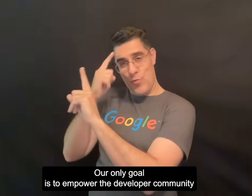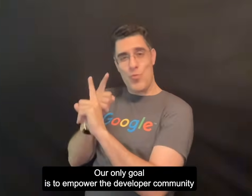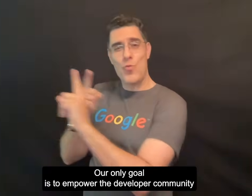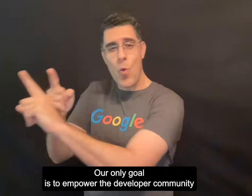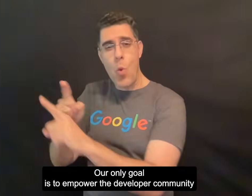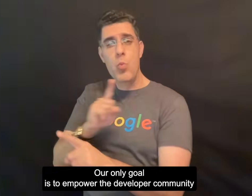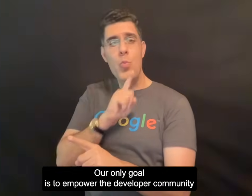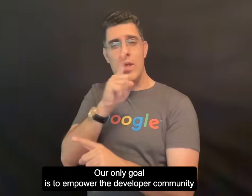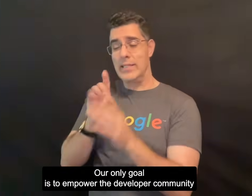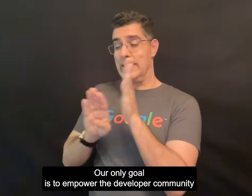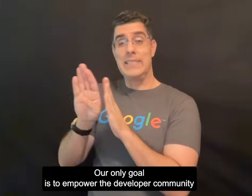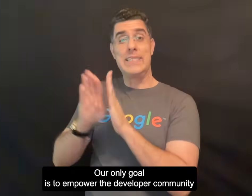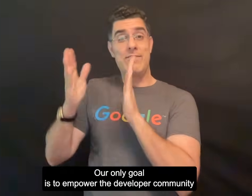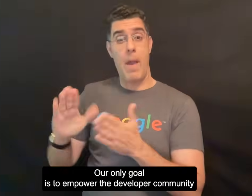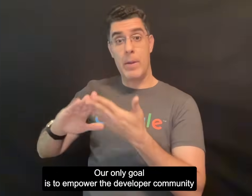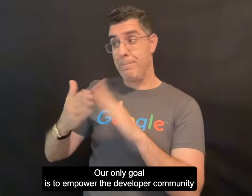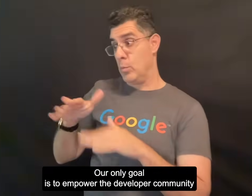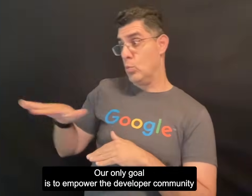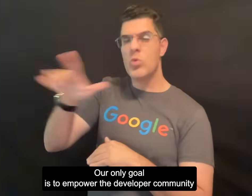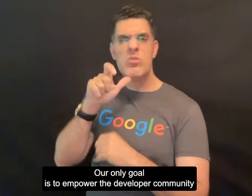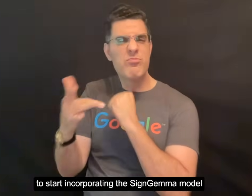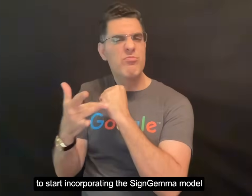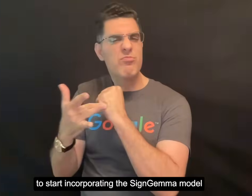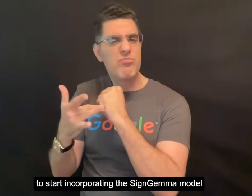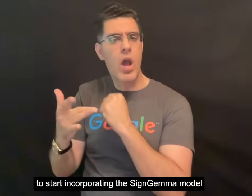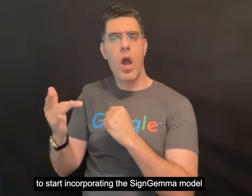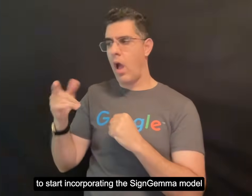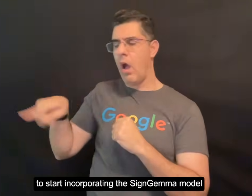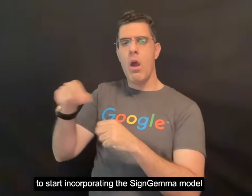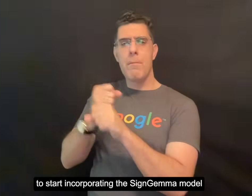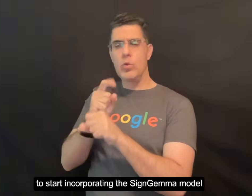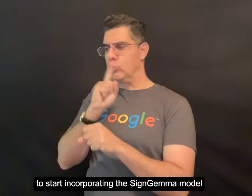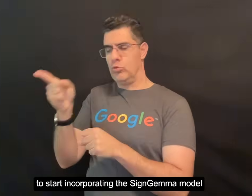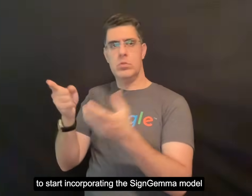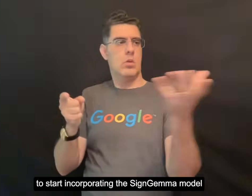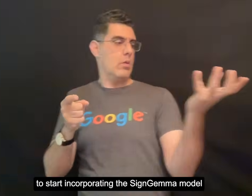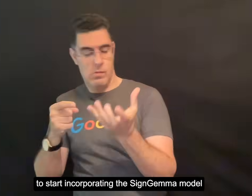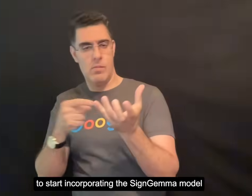is to empower the developer community to start incorporating the Sign Gemma model